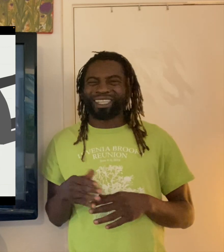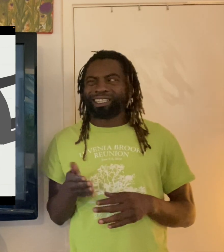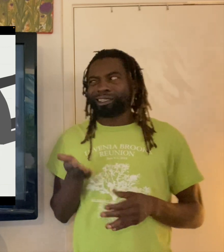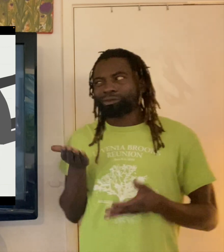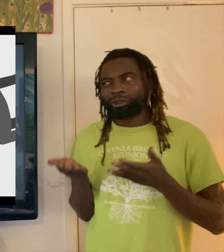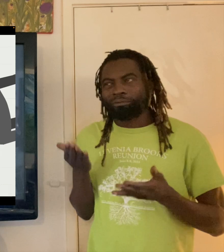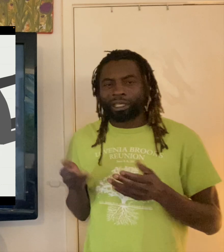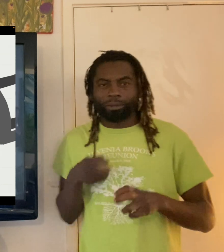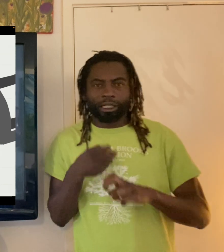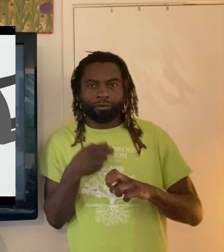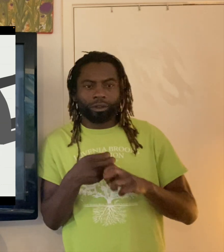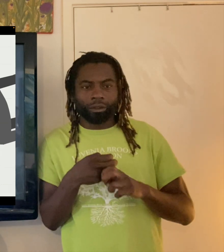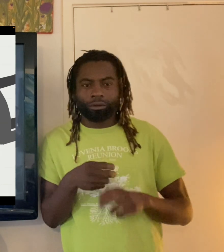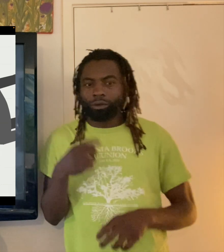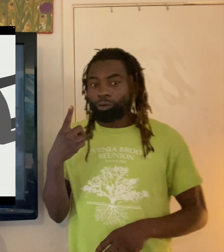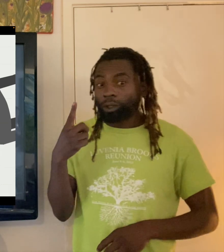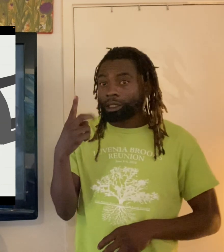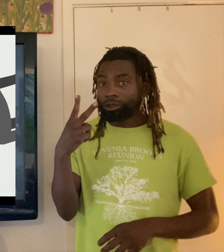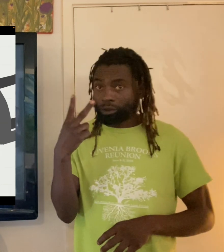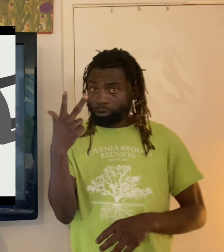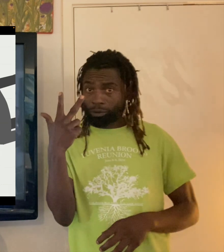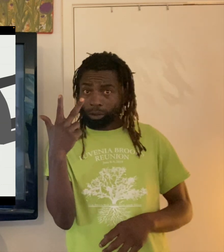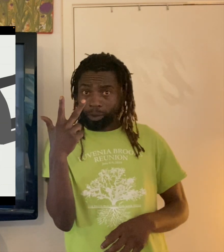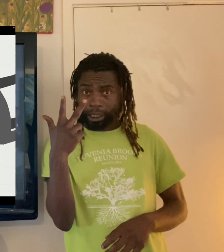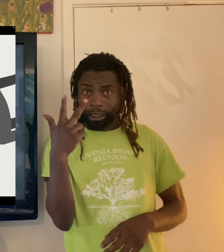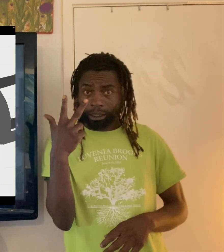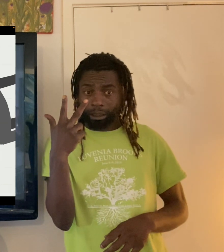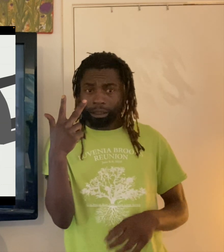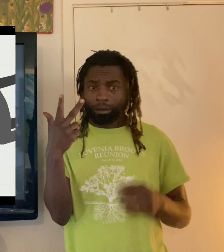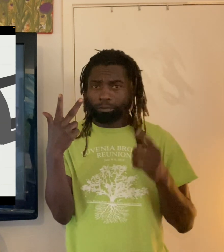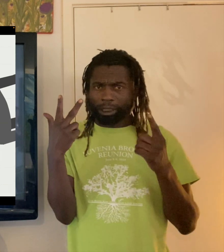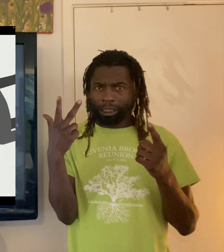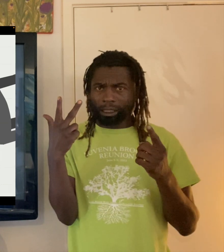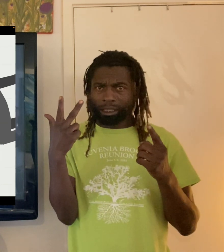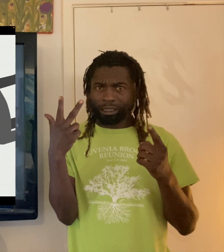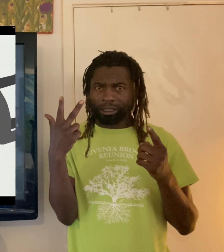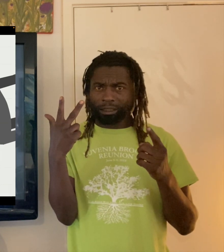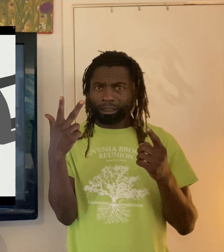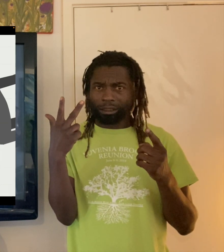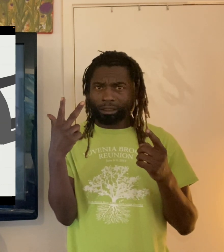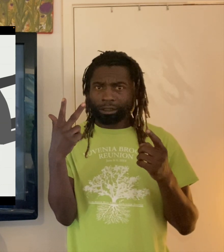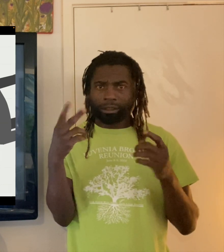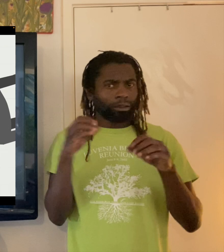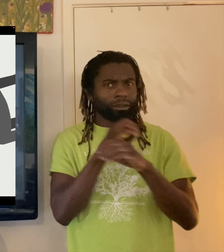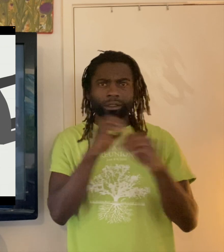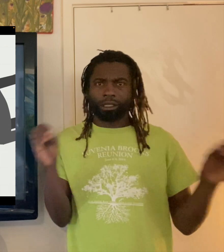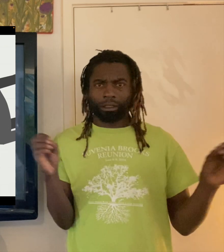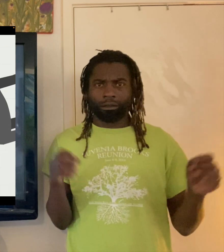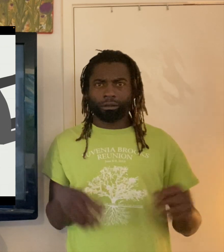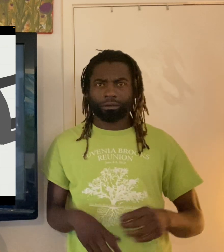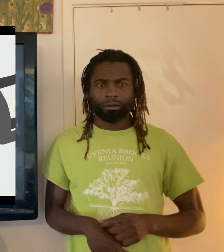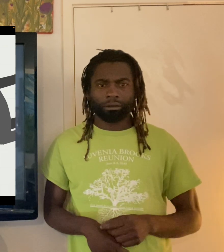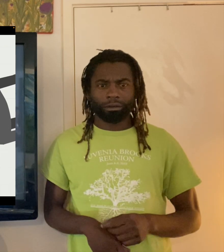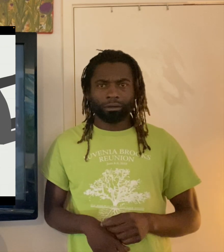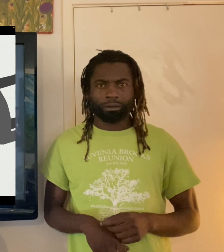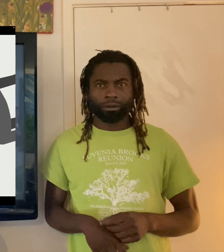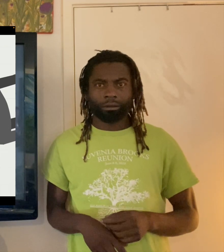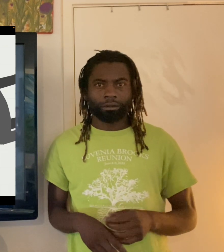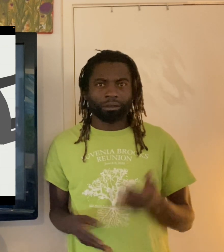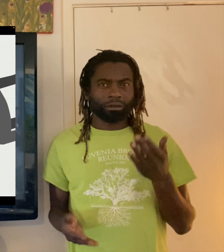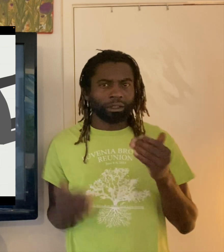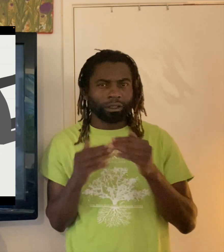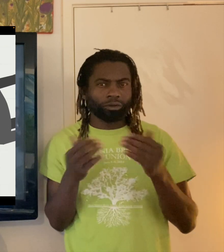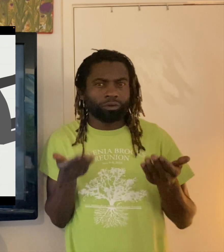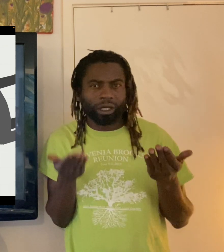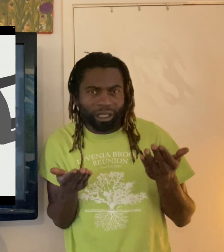have 1, 2, 3 donuts, and we add no more donuts. So now we have,